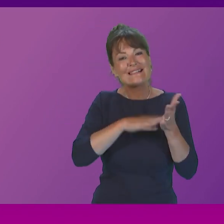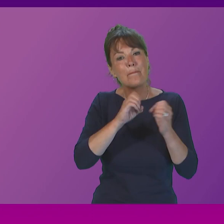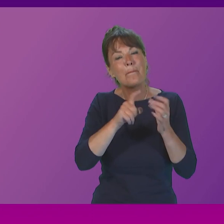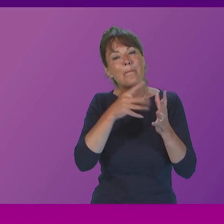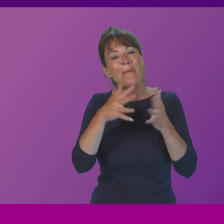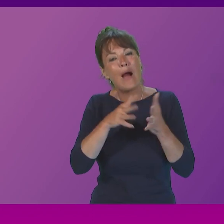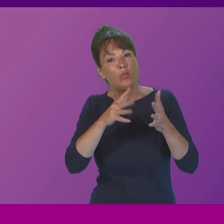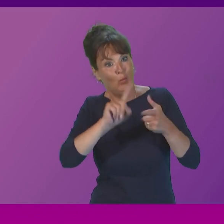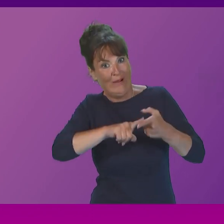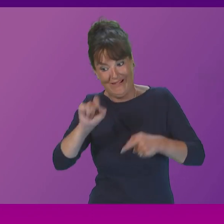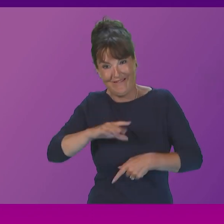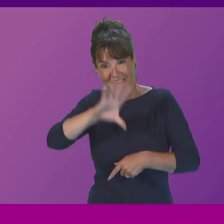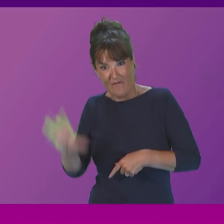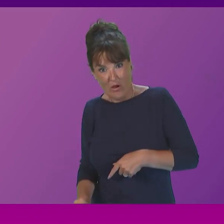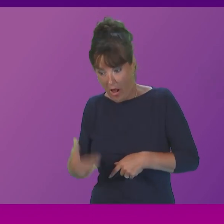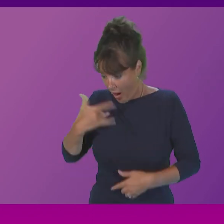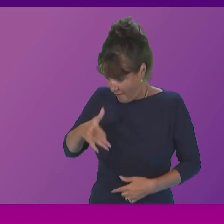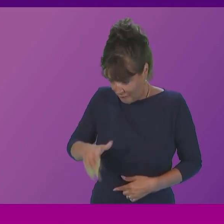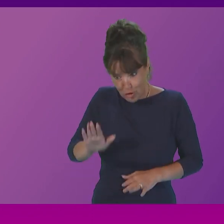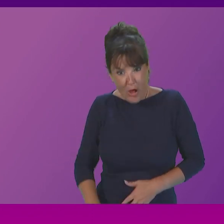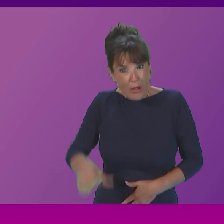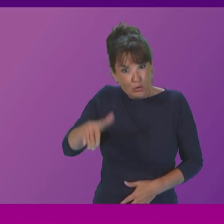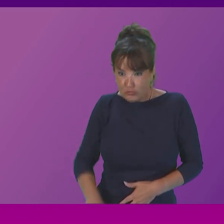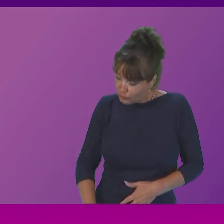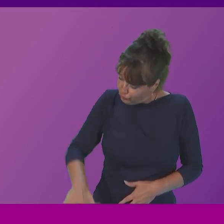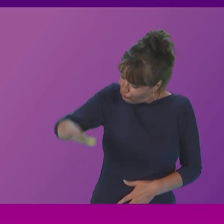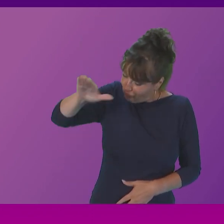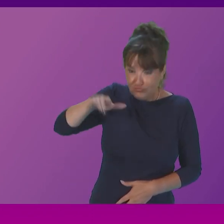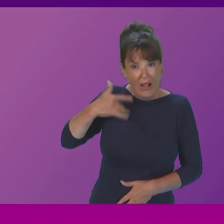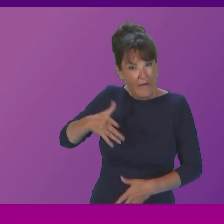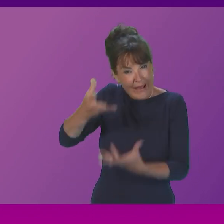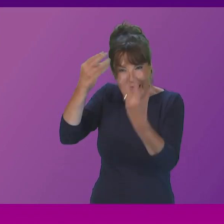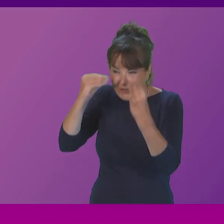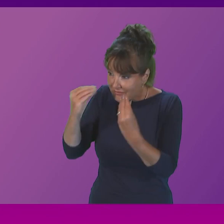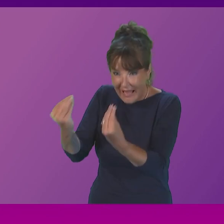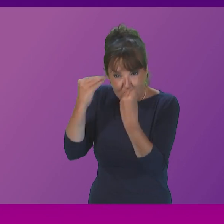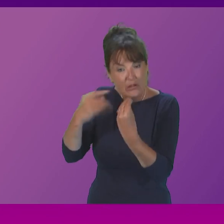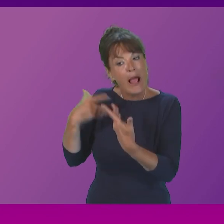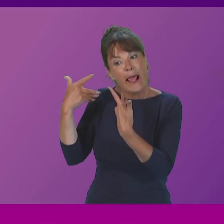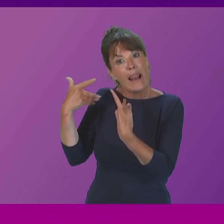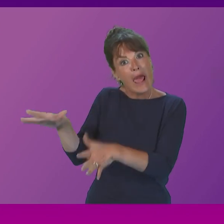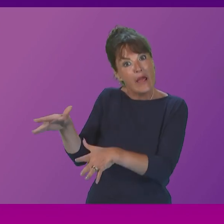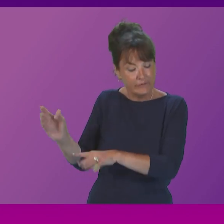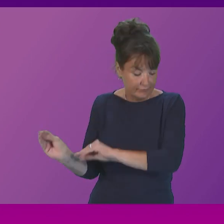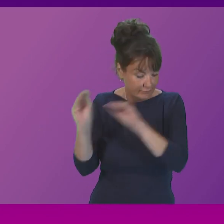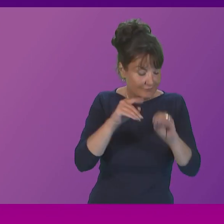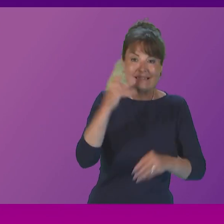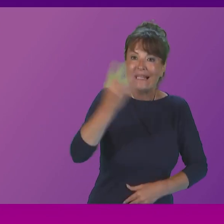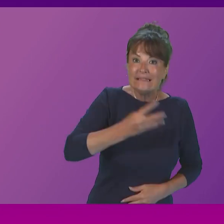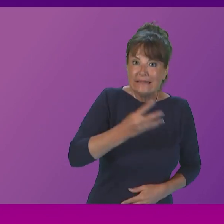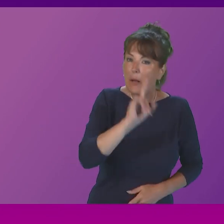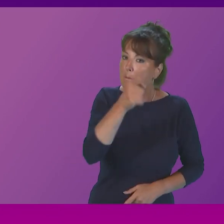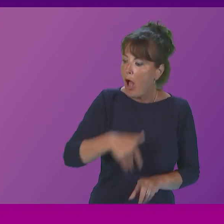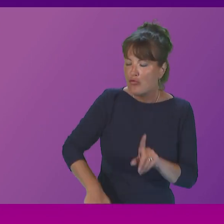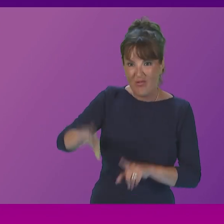lived in Zimbabwe for all of my childhood education. I left when I was 19. But growing up there with the backdrop